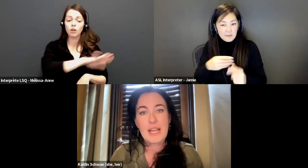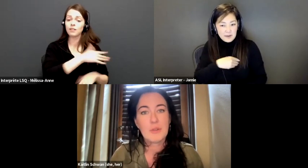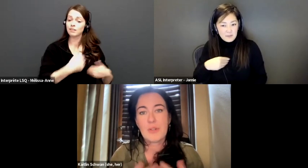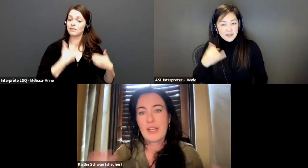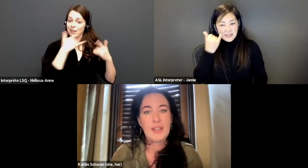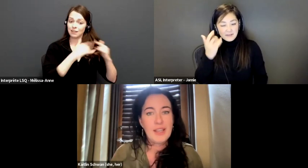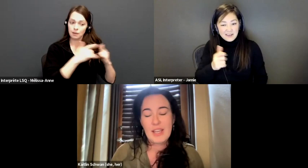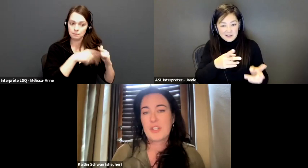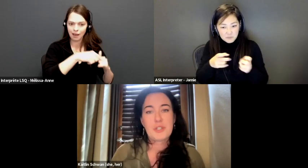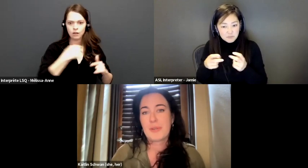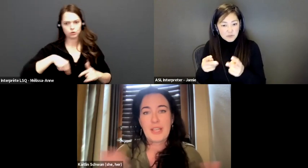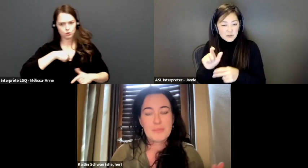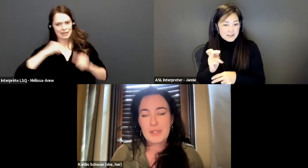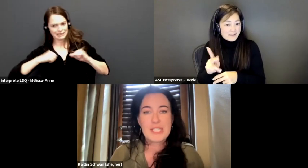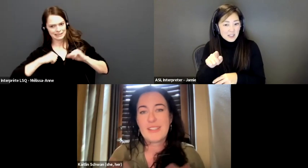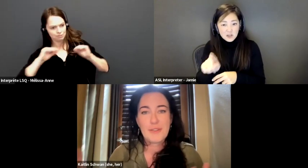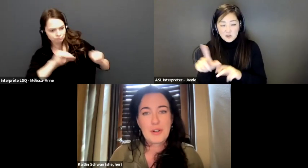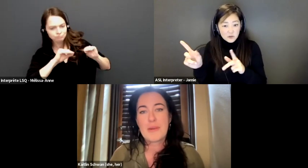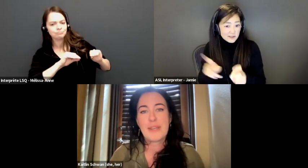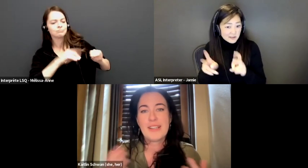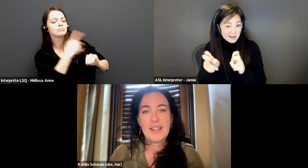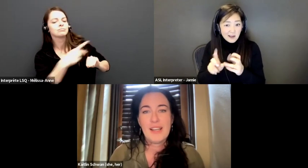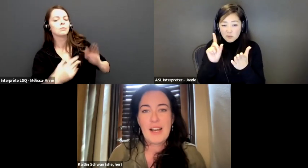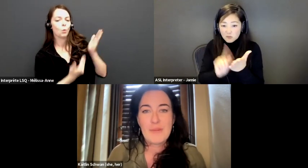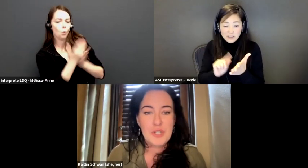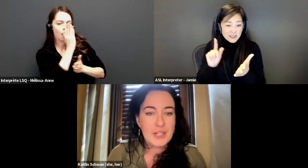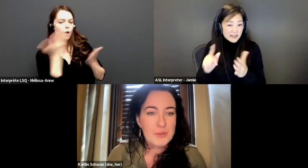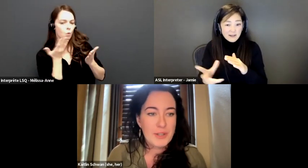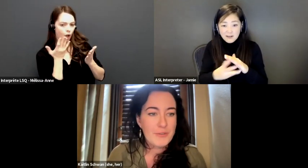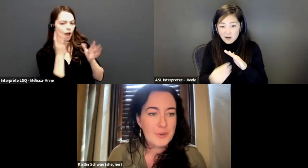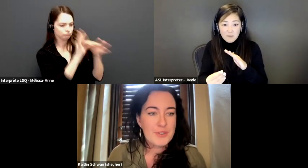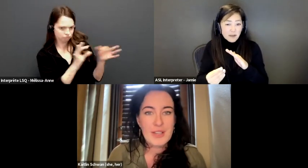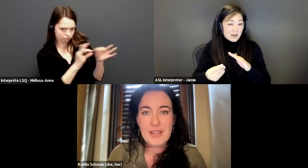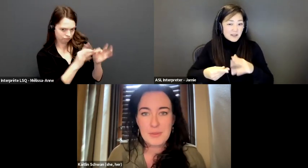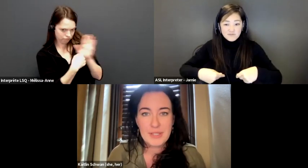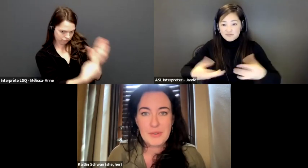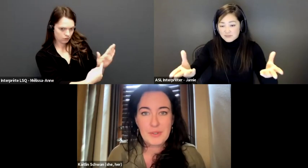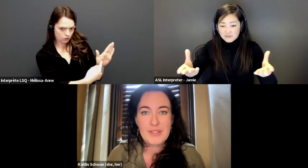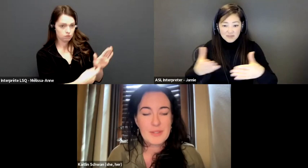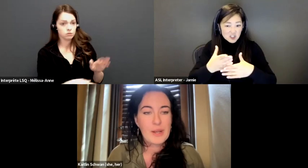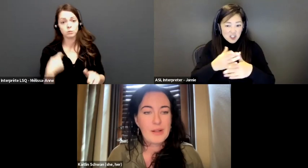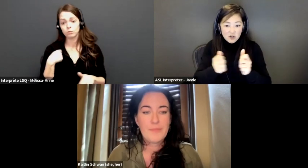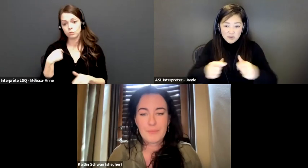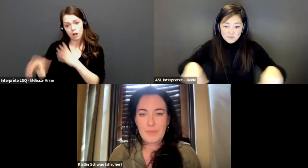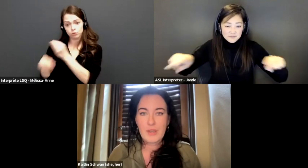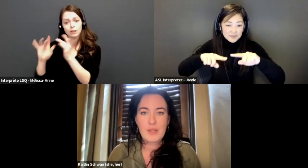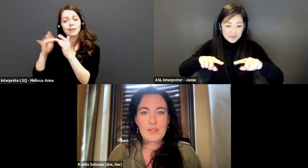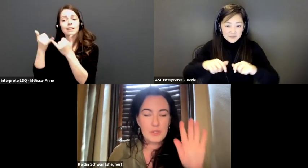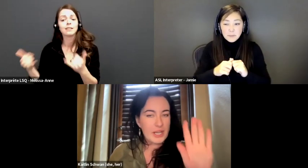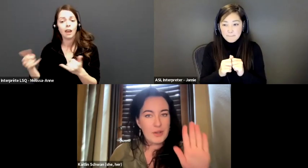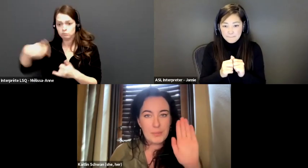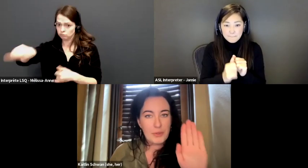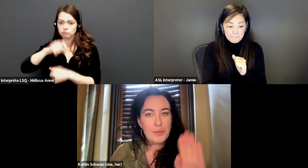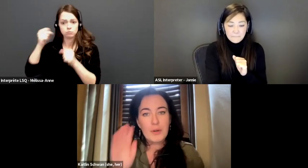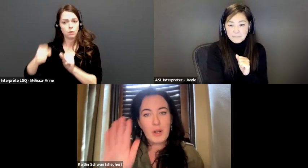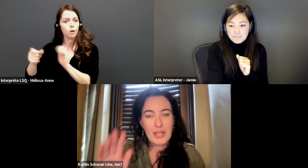free to download it and distribute it, print it, photocopy it, share it with folks as a resource as well. So